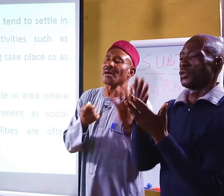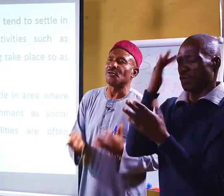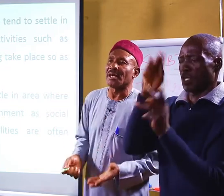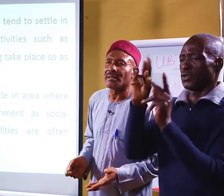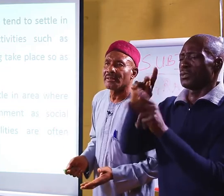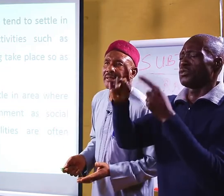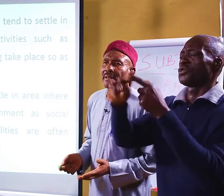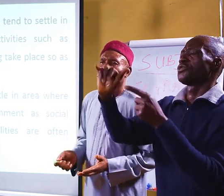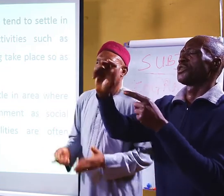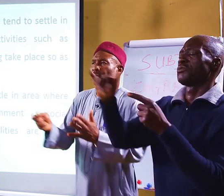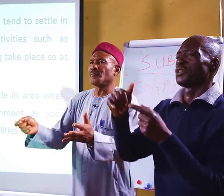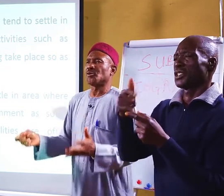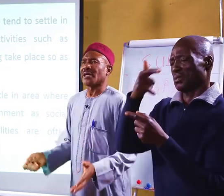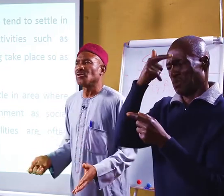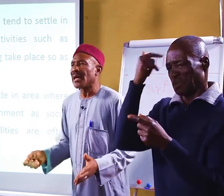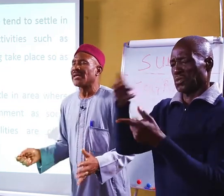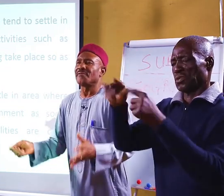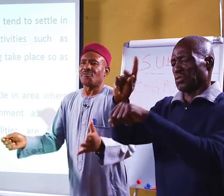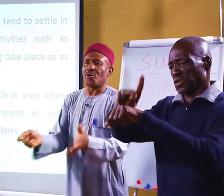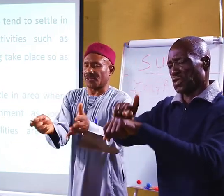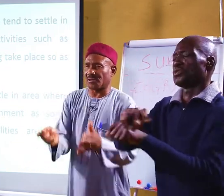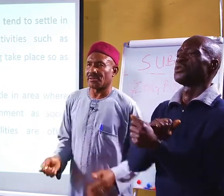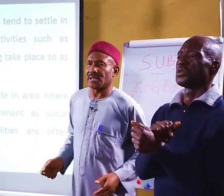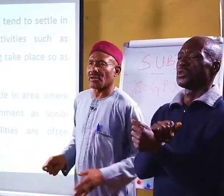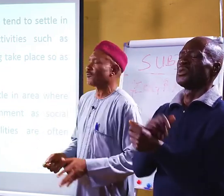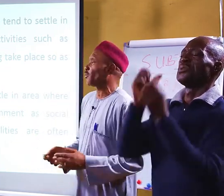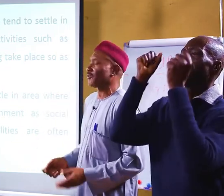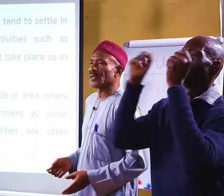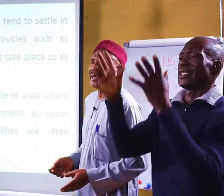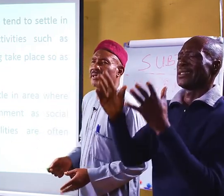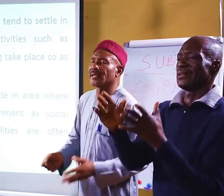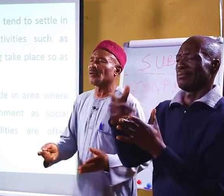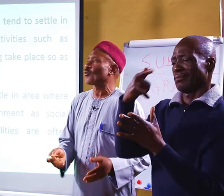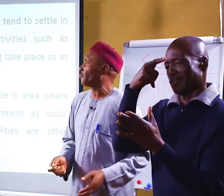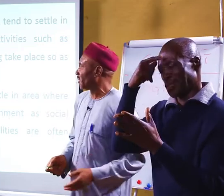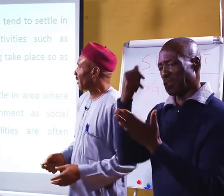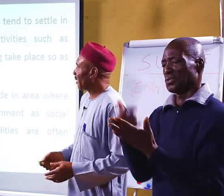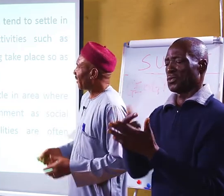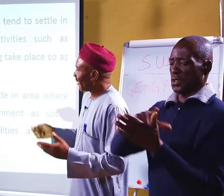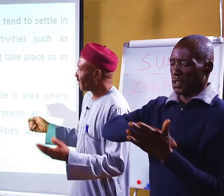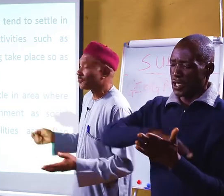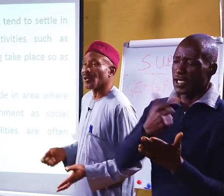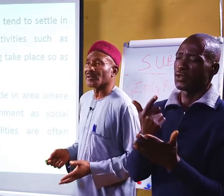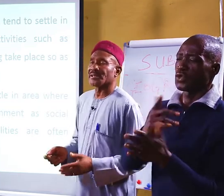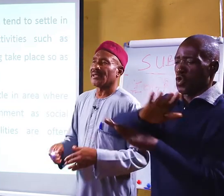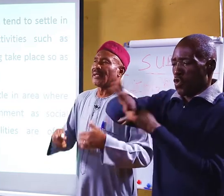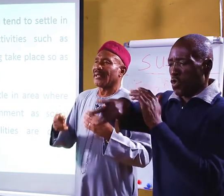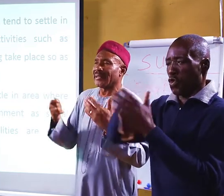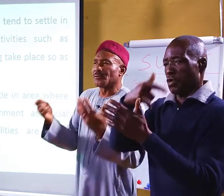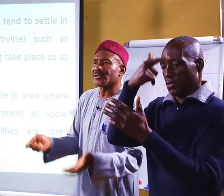go to Abuja? Come to Kaduna in flux. They come to Kaduna, they go to Abuja. It is